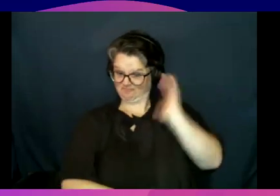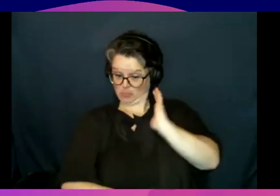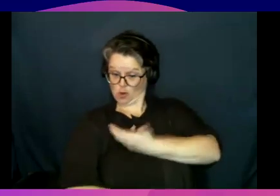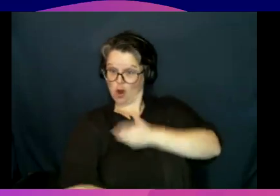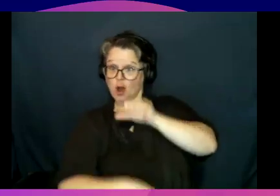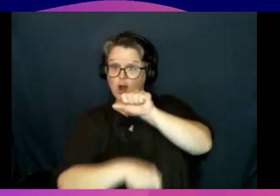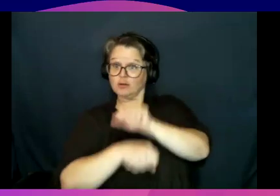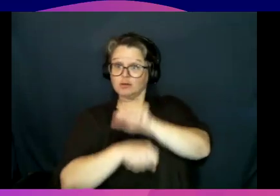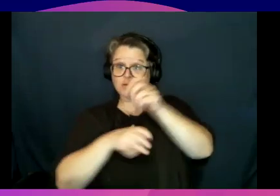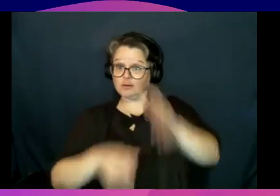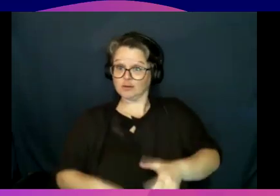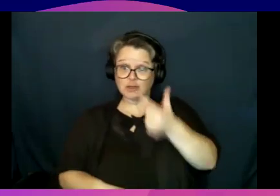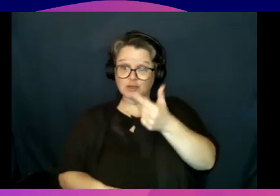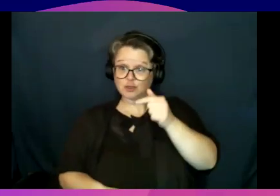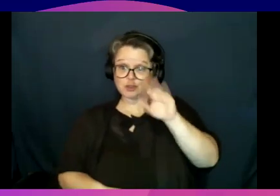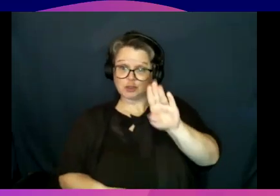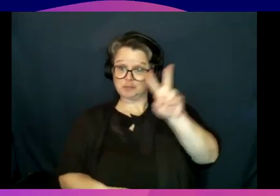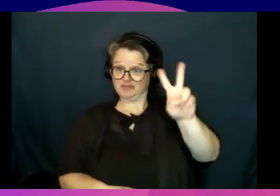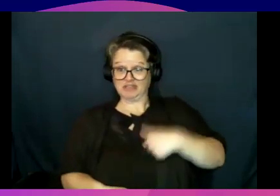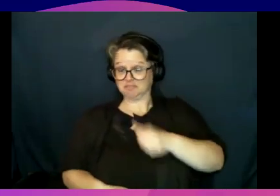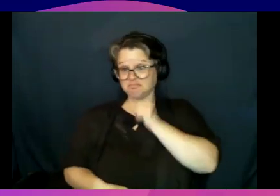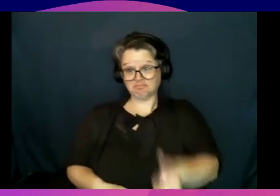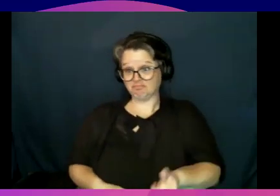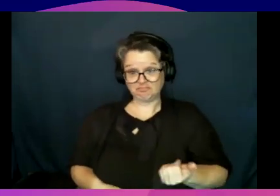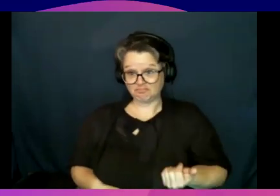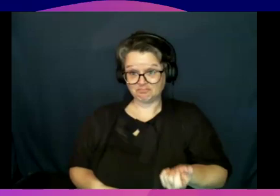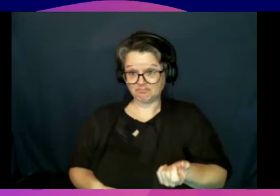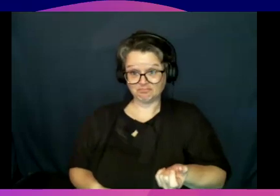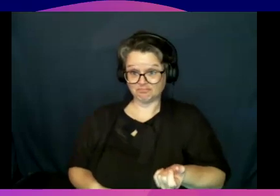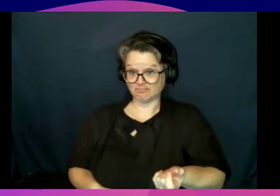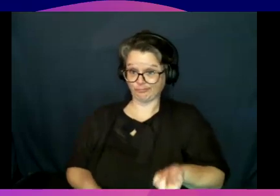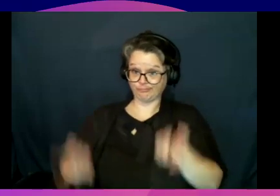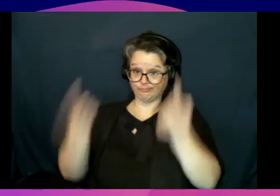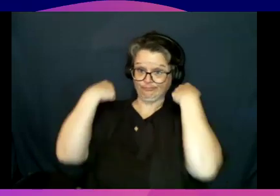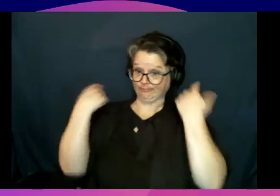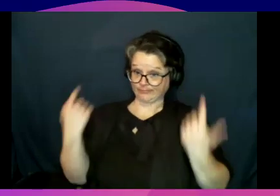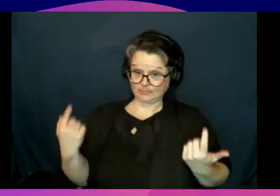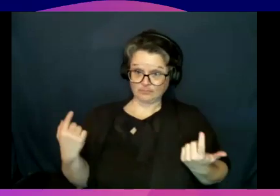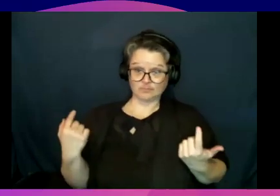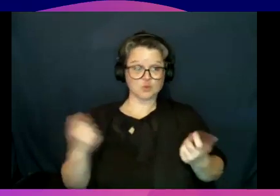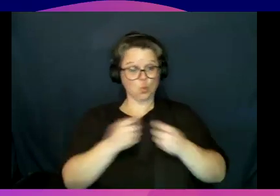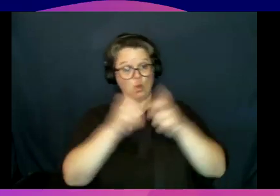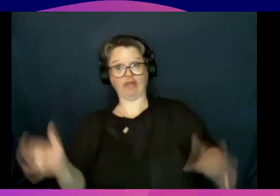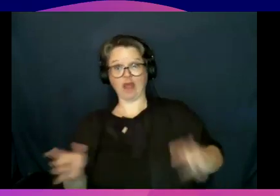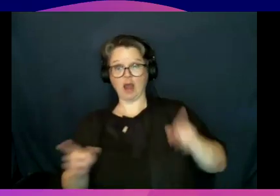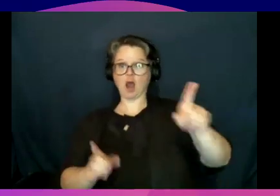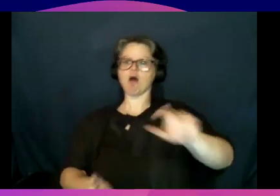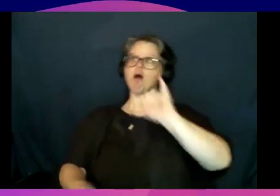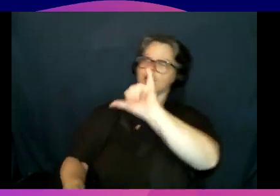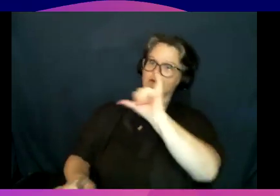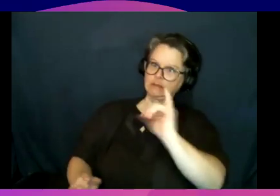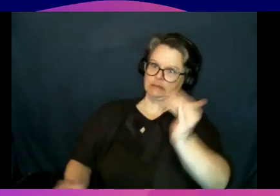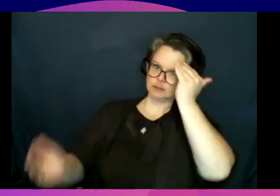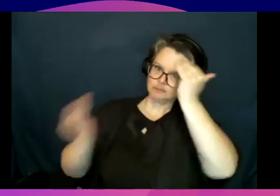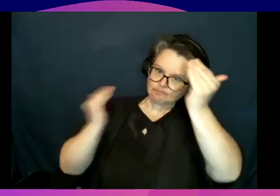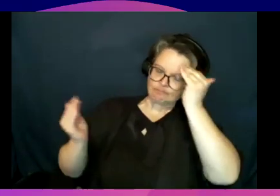work is, they're not going to fund it adequately. So thinking about the work ahead at EVA Canada